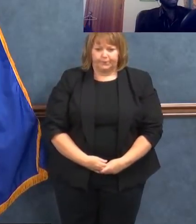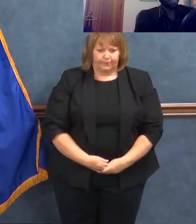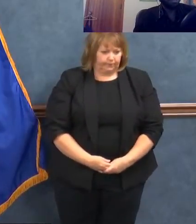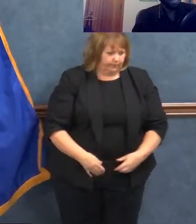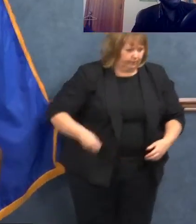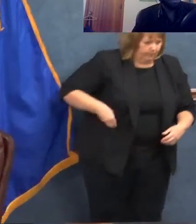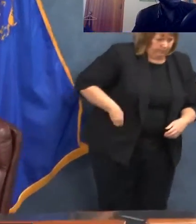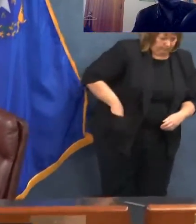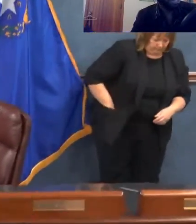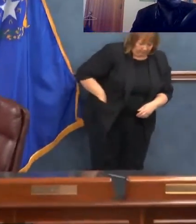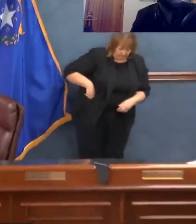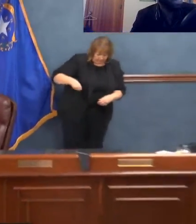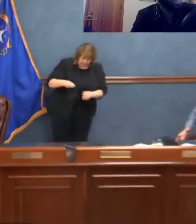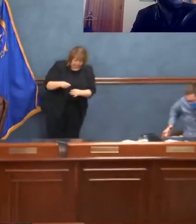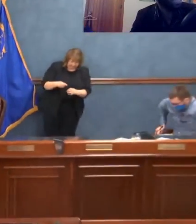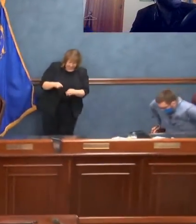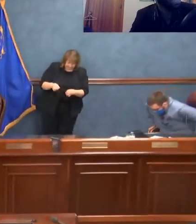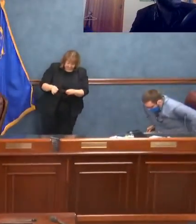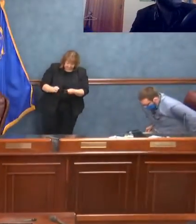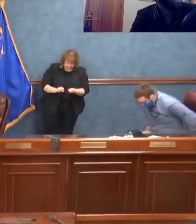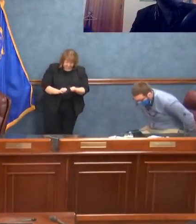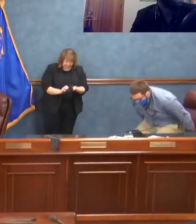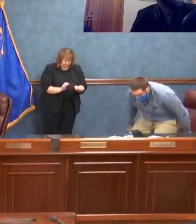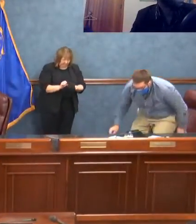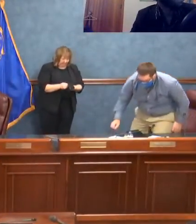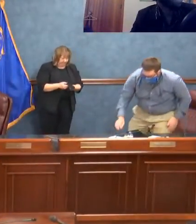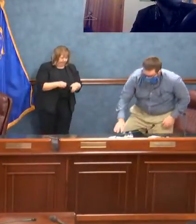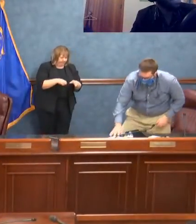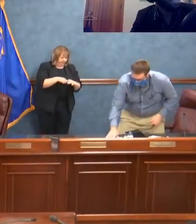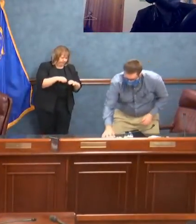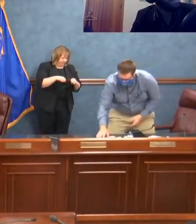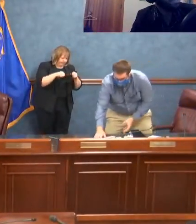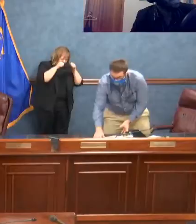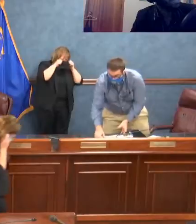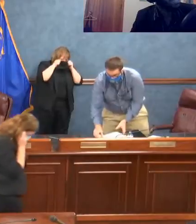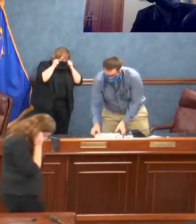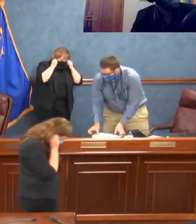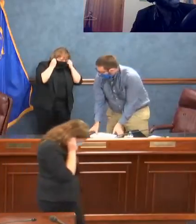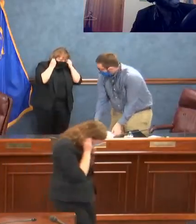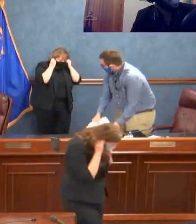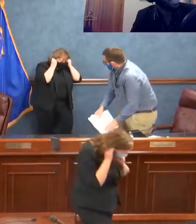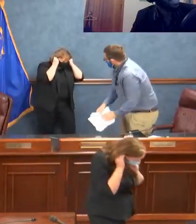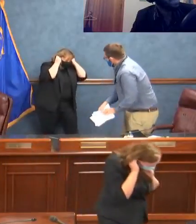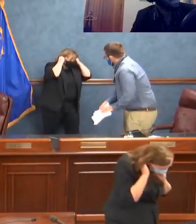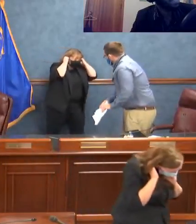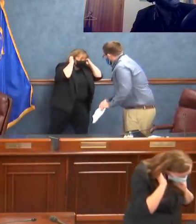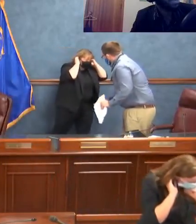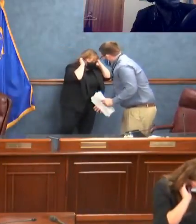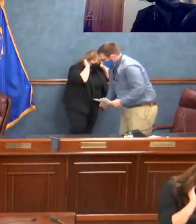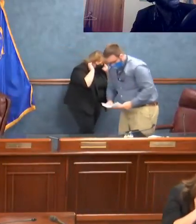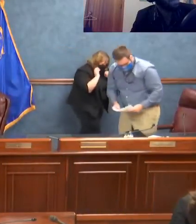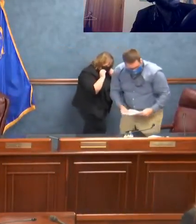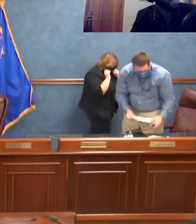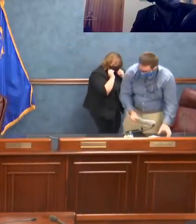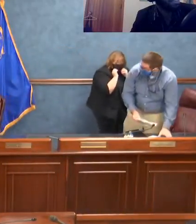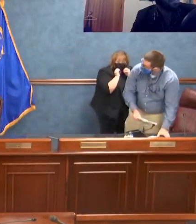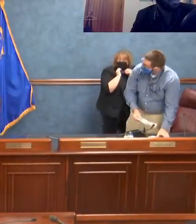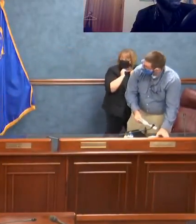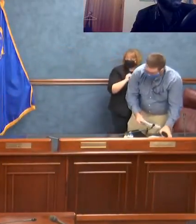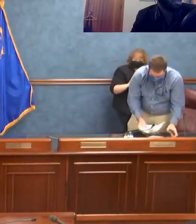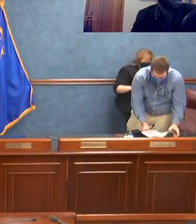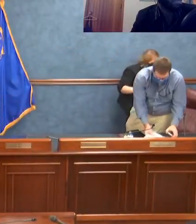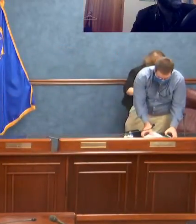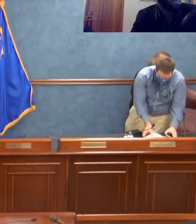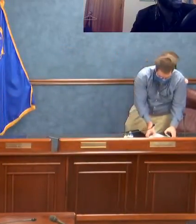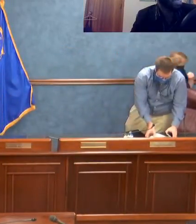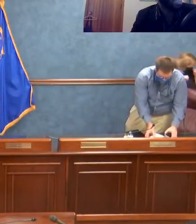Oh, is he leaving? Holy fuck. This player left. He is like, peace out. I'm taking my sanitizer and